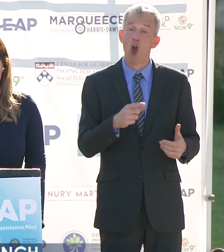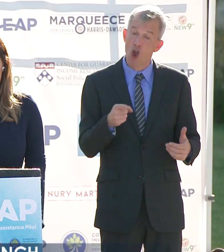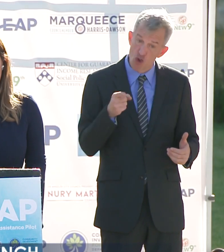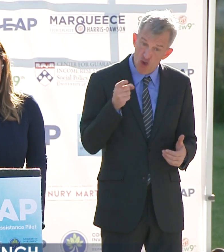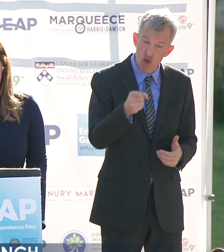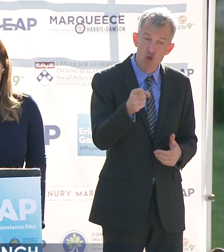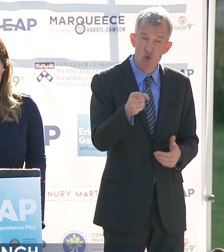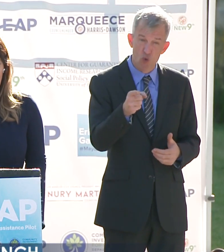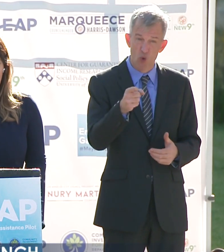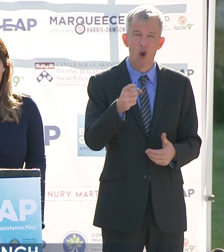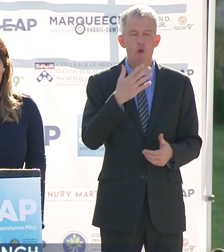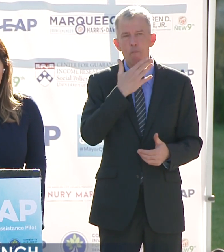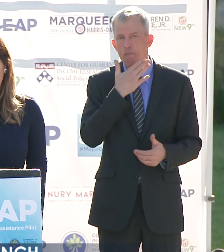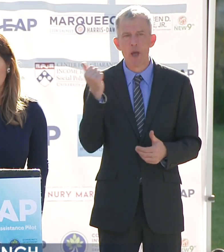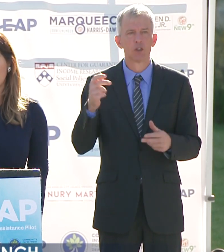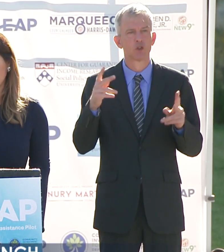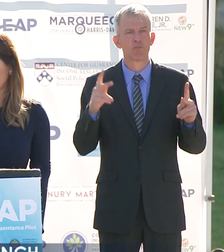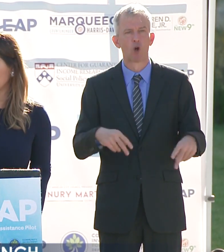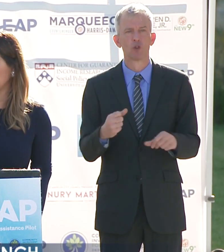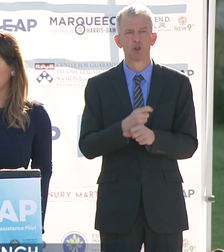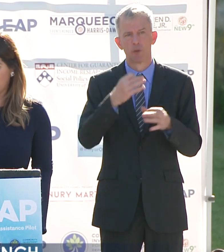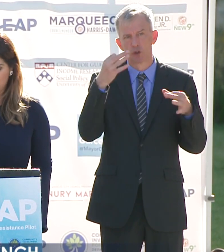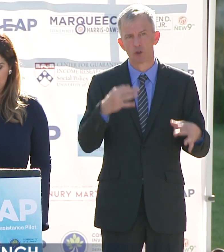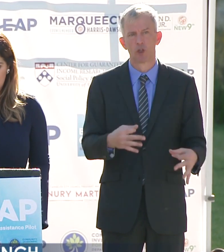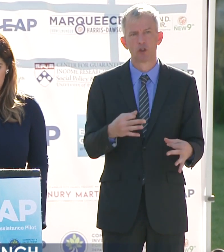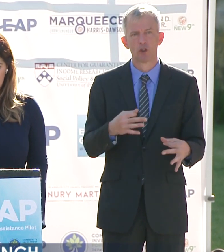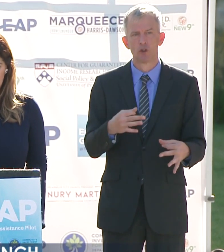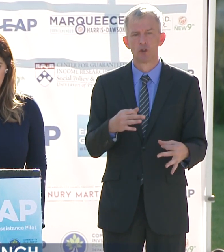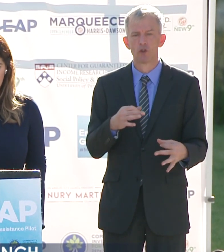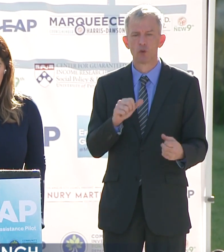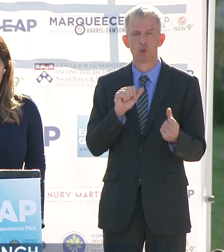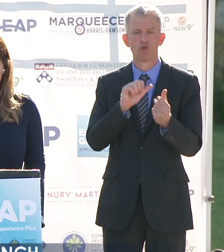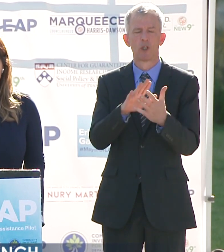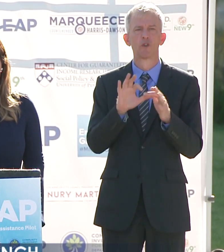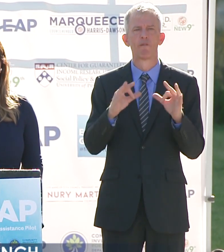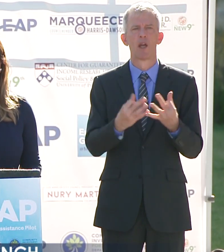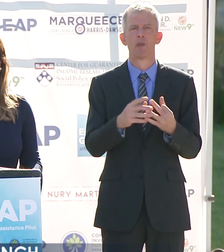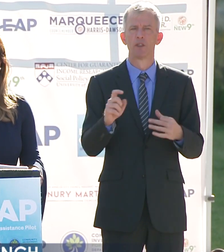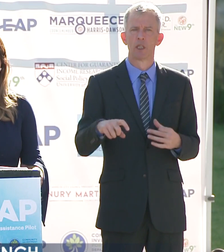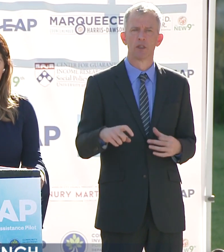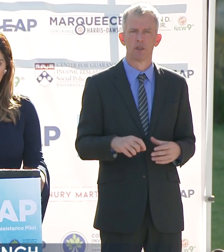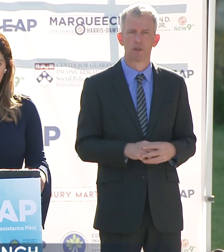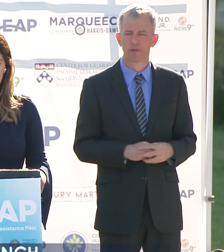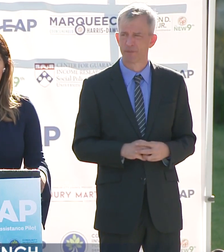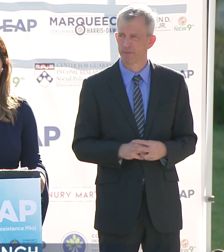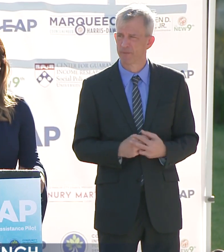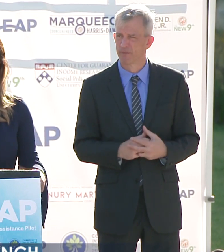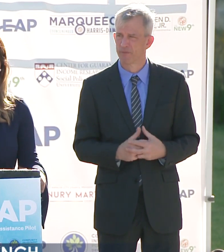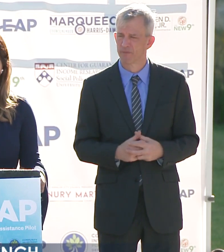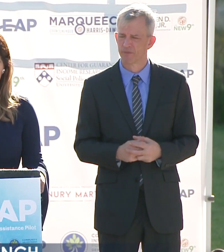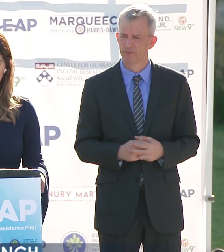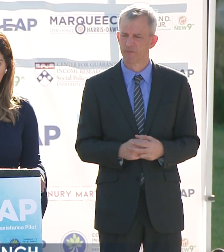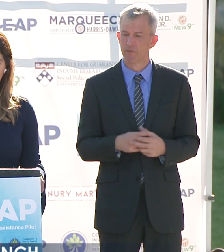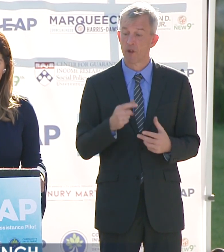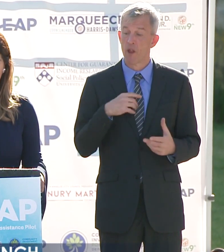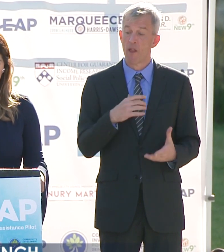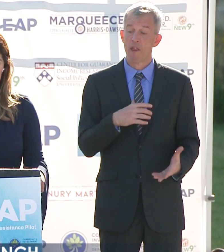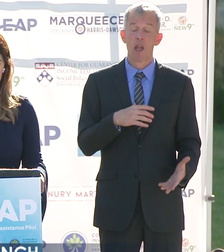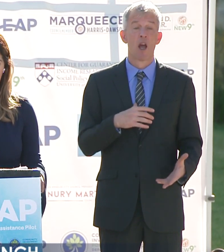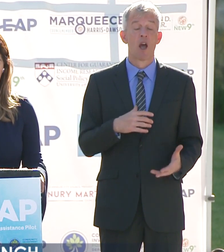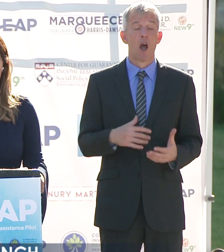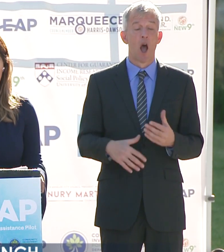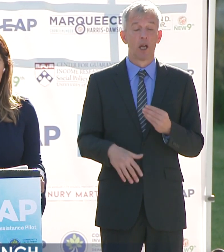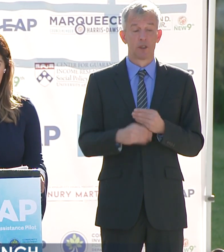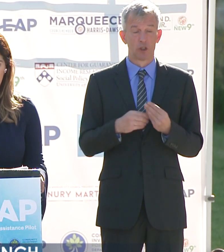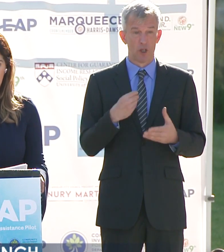person to make decisions to address your family's needs. The infusion of these additional funds will help